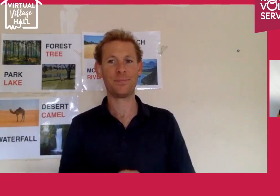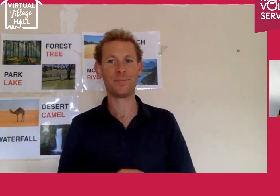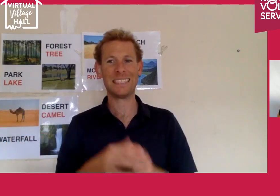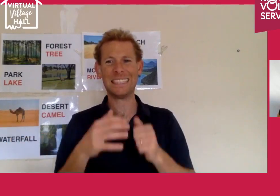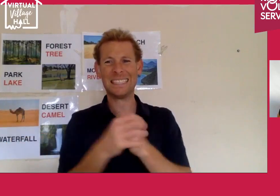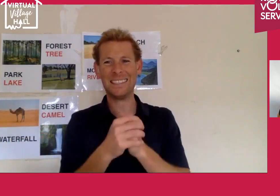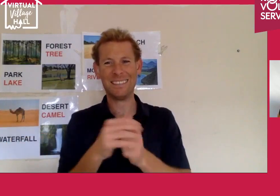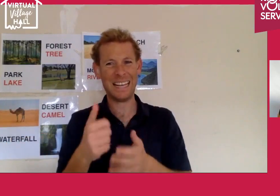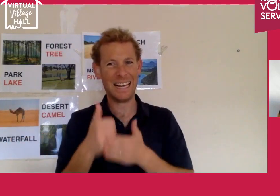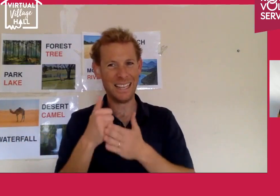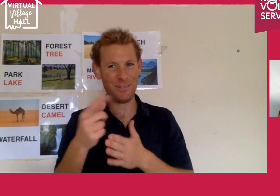Beach.